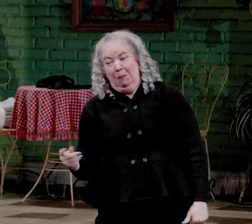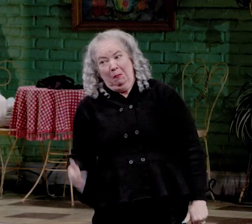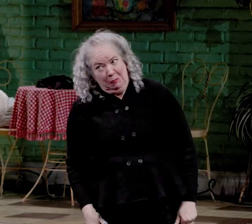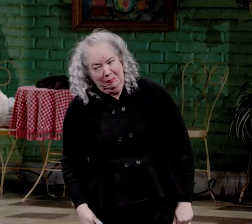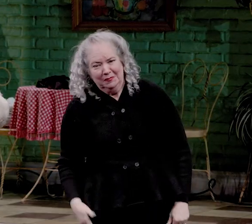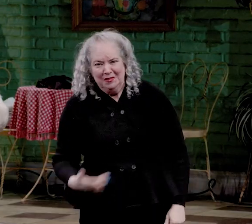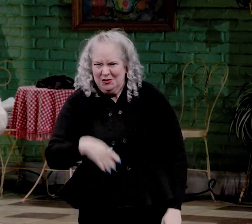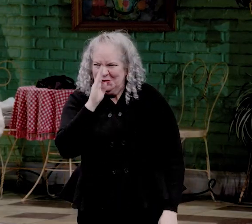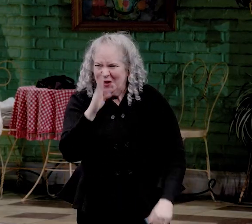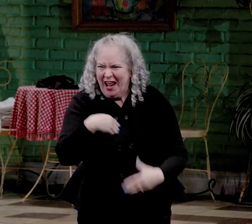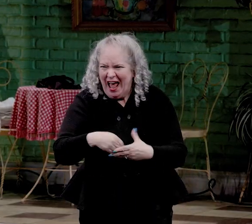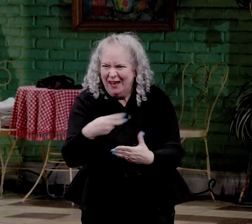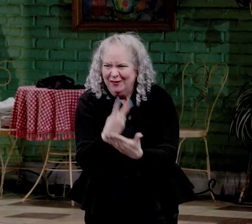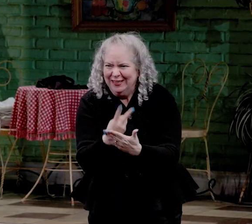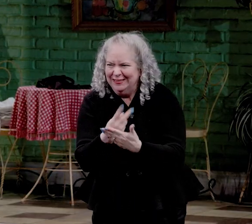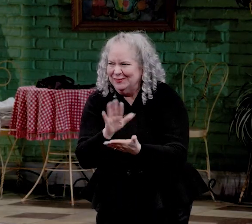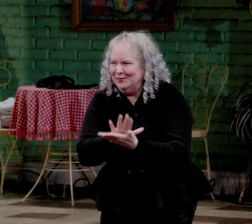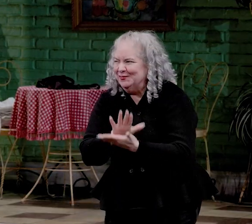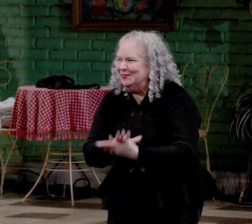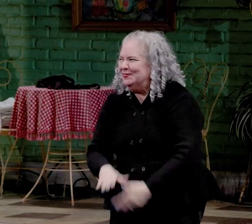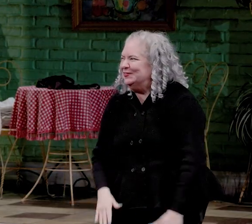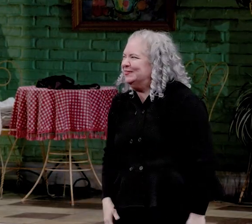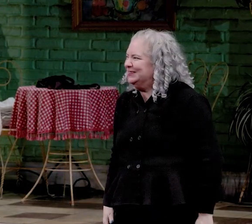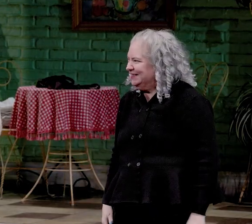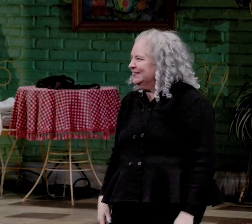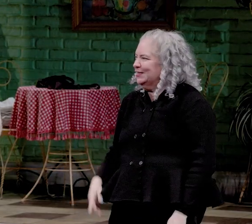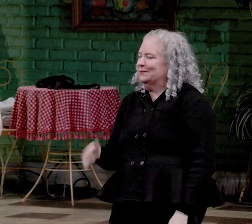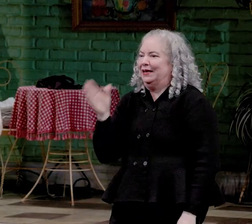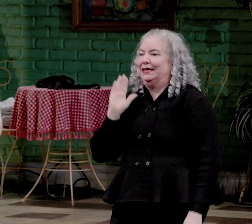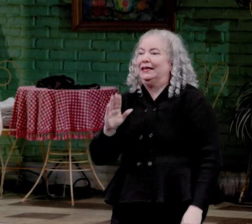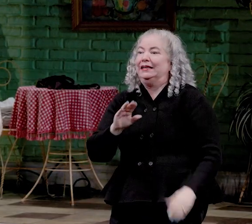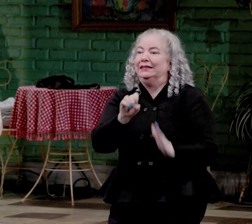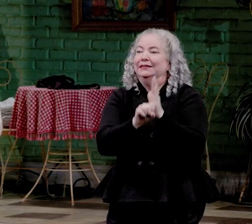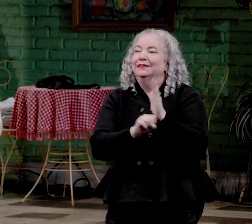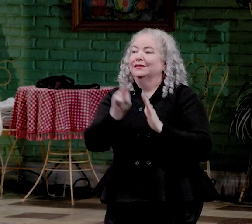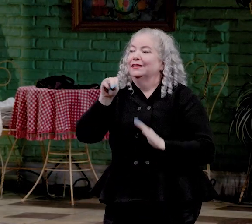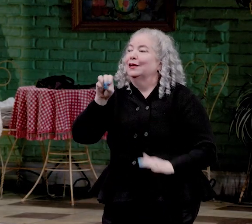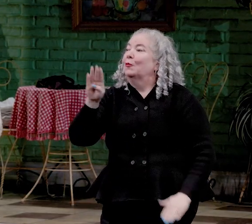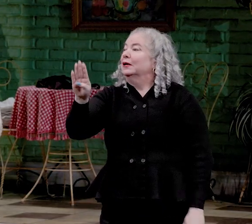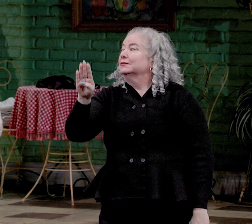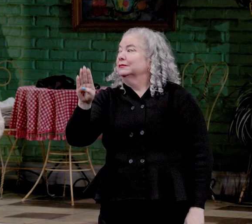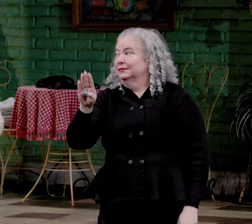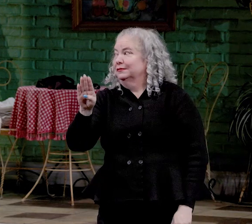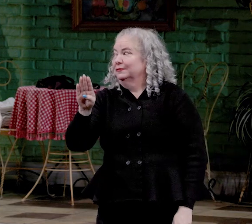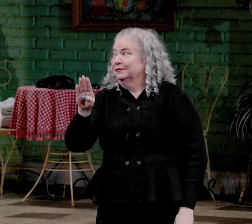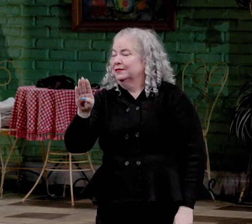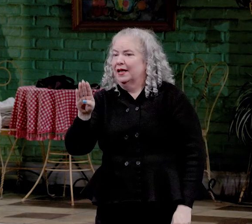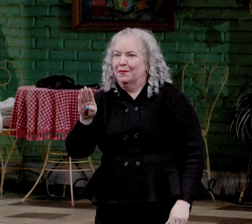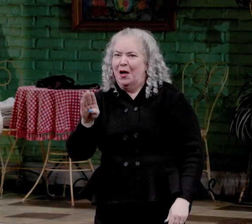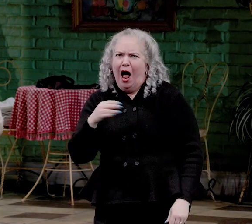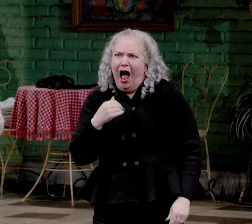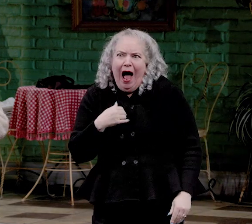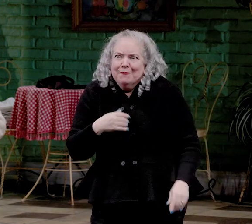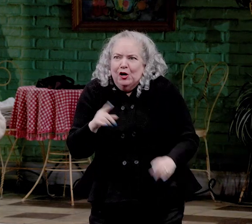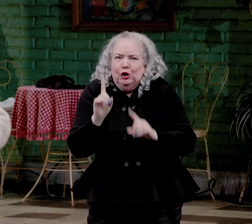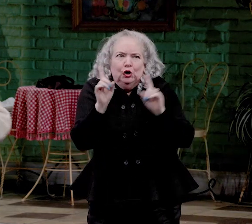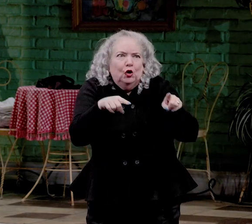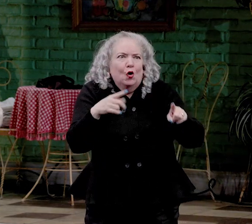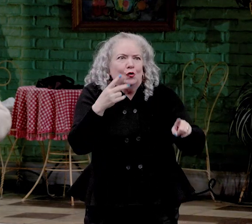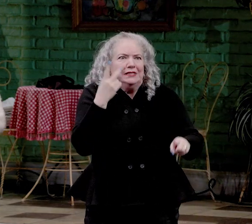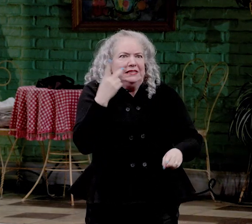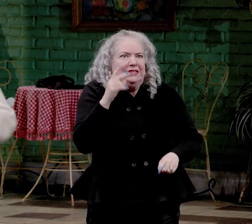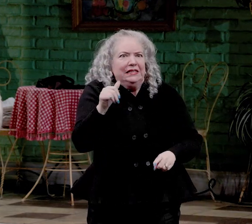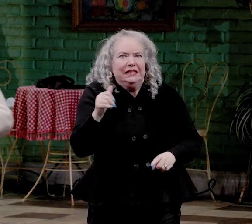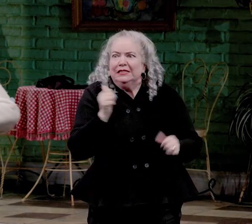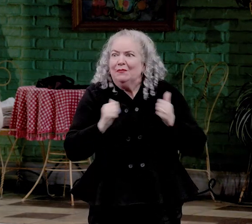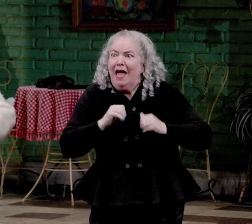coming straight out of grad school in Nebraska, and going to say, I'm going to see